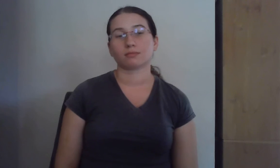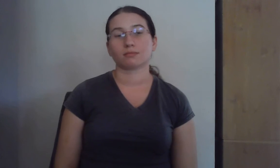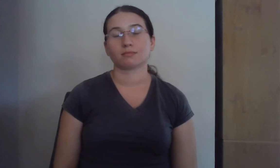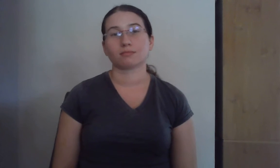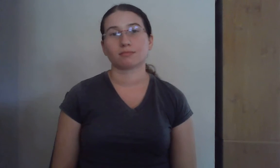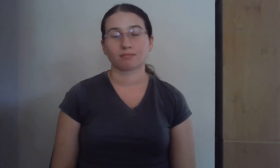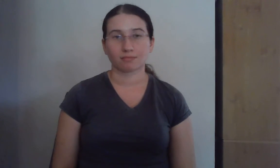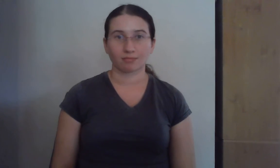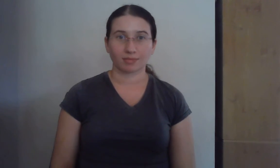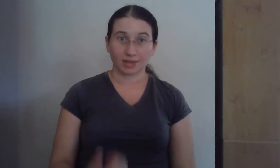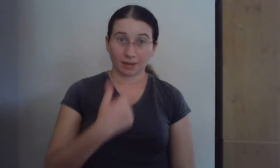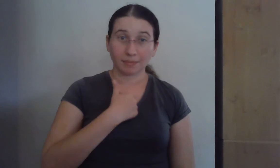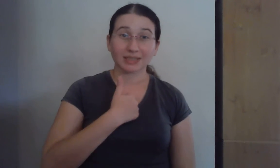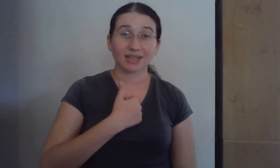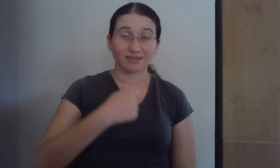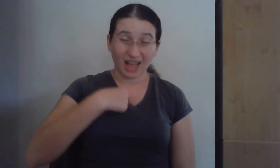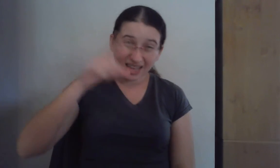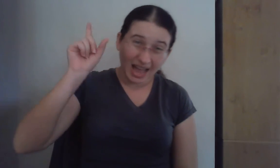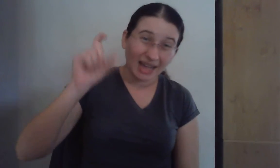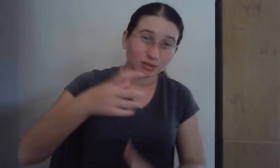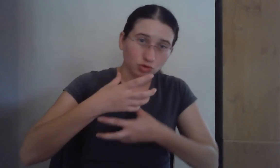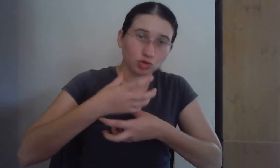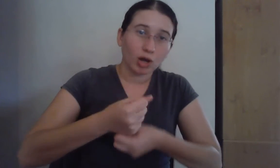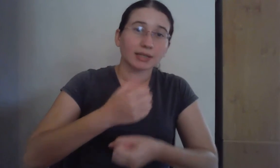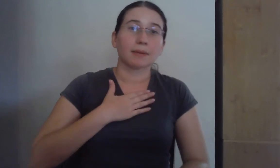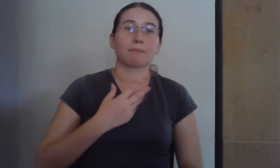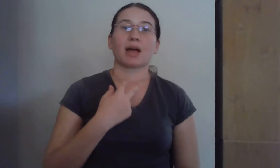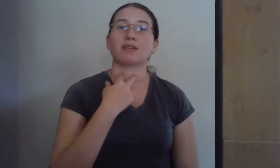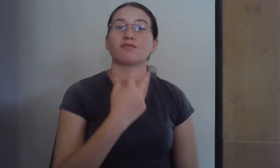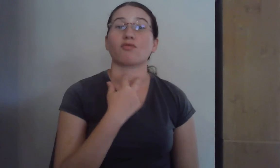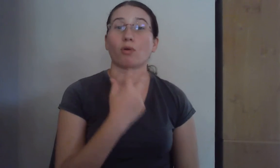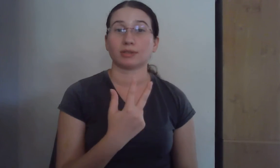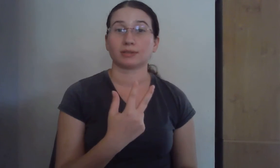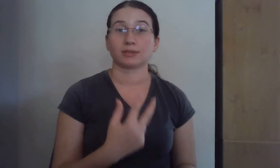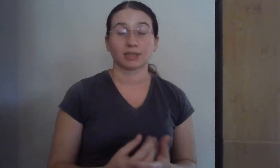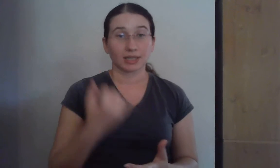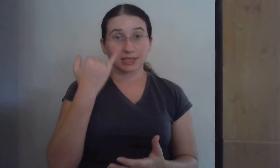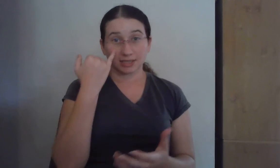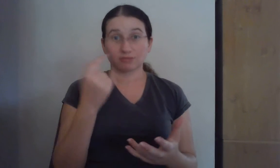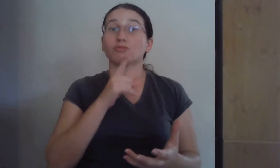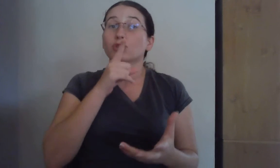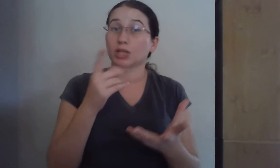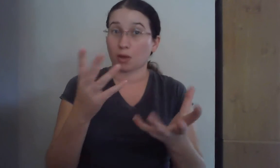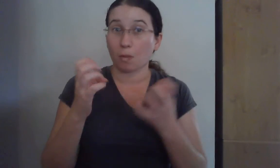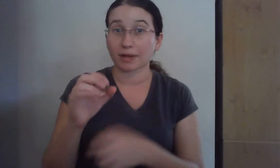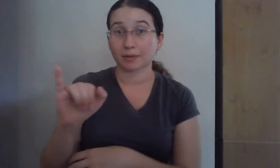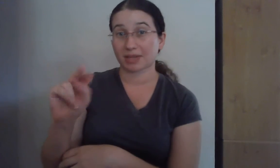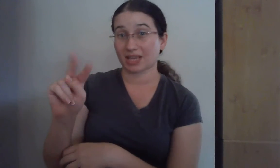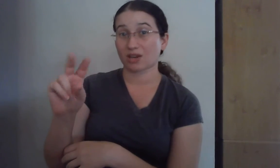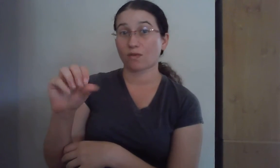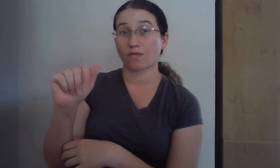I had to trust my own voice, because when it comes to innovation, there is by definition no one to look to for the